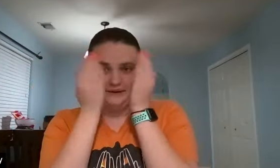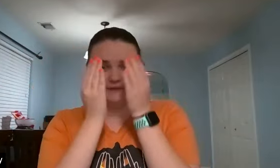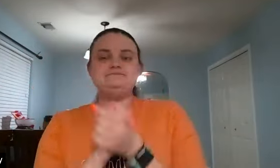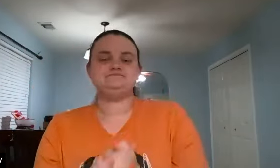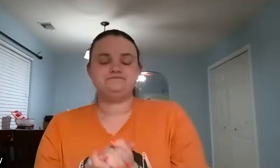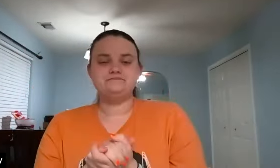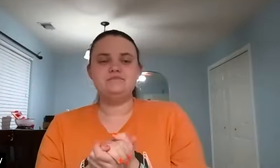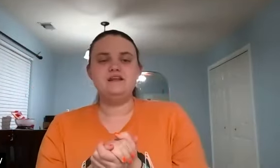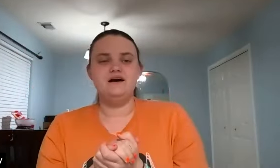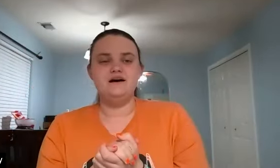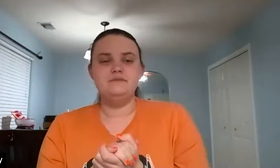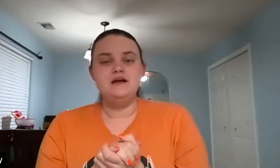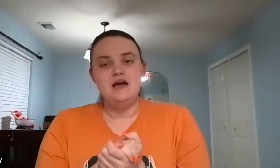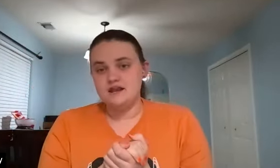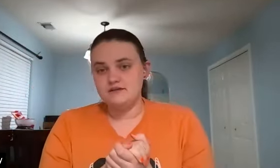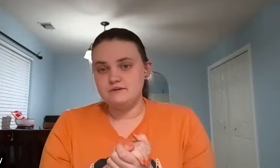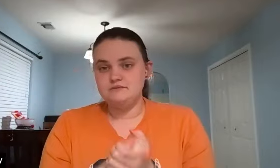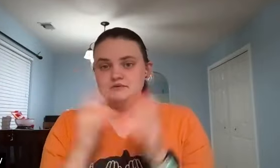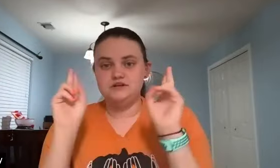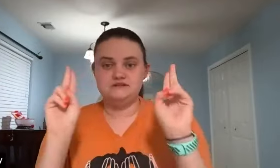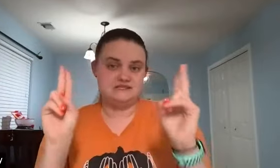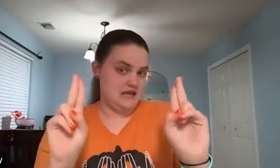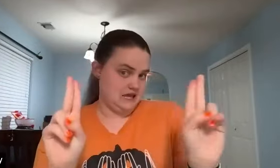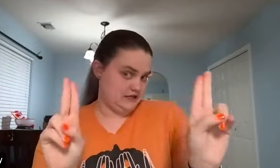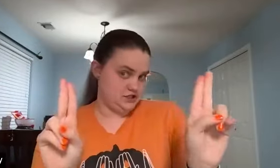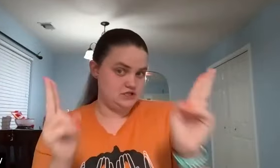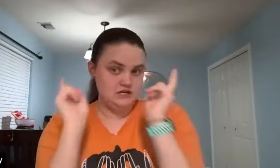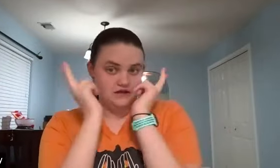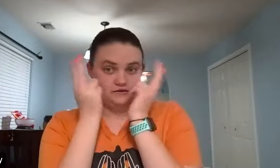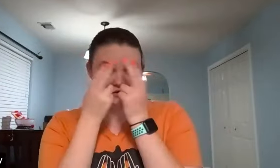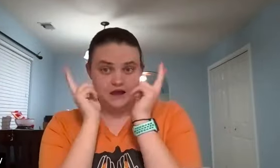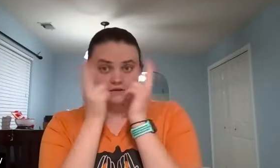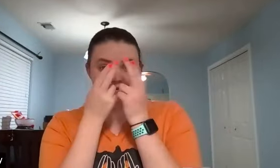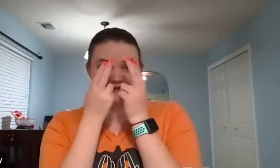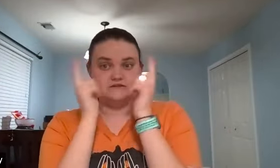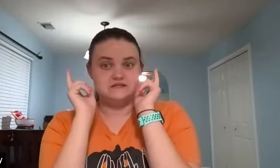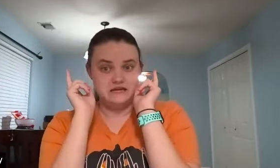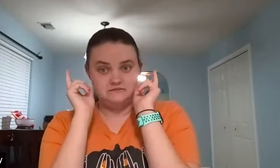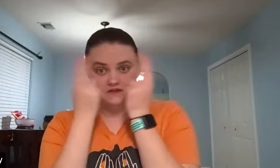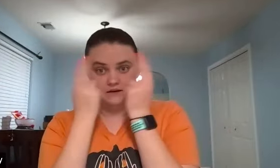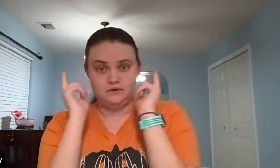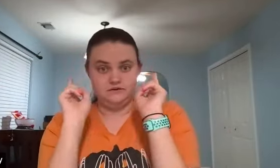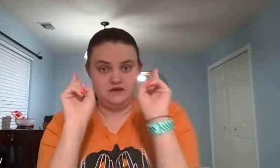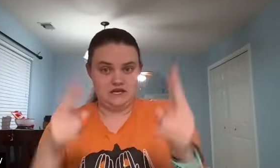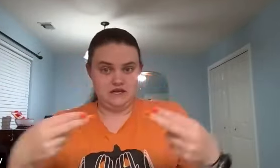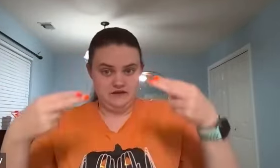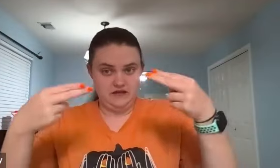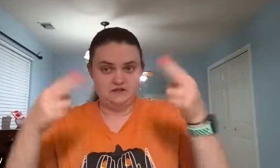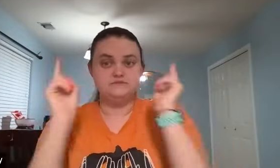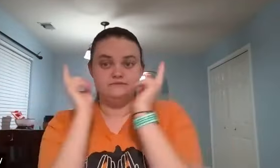Halloween. Another one people will use is the H, and they'll do Halloween. So the same thing, but with the H.